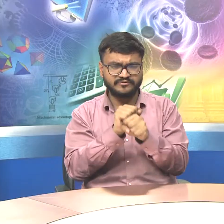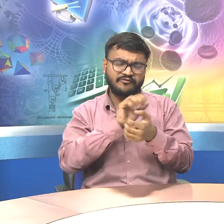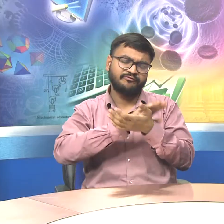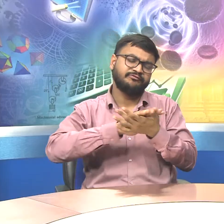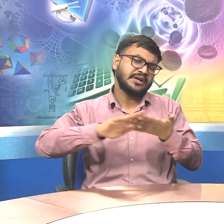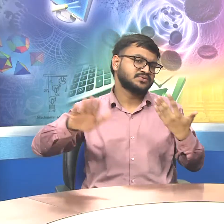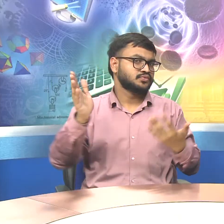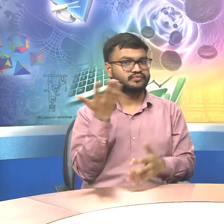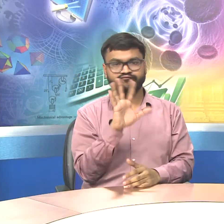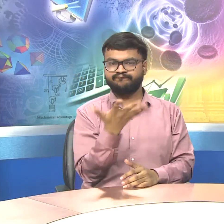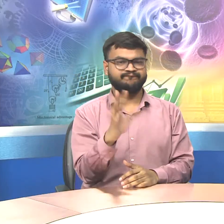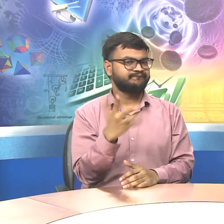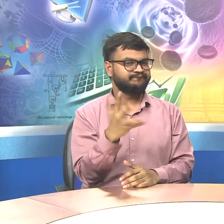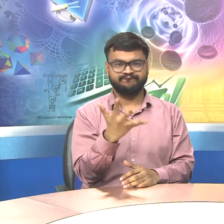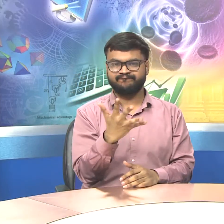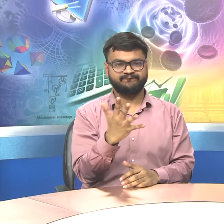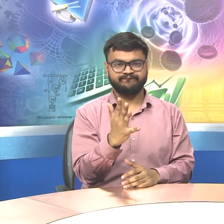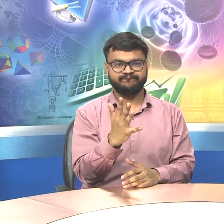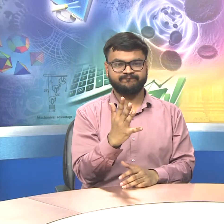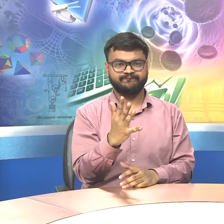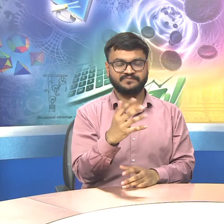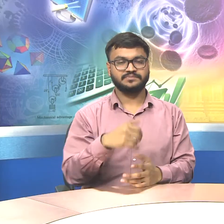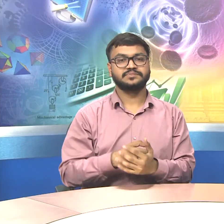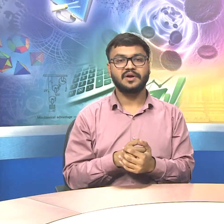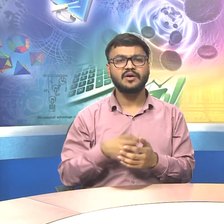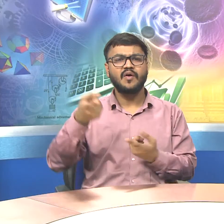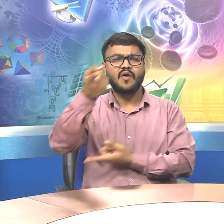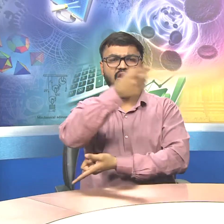did you finish your homework?